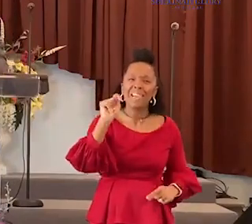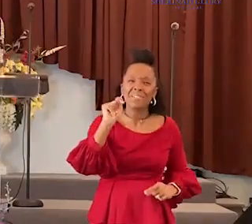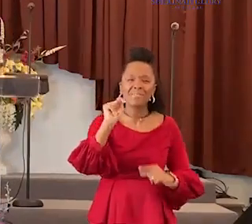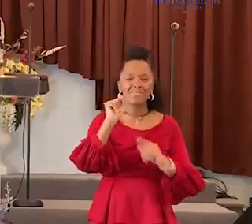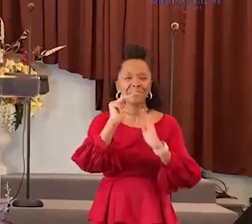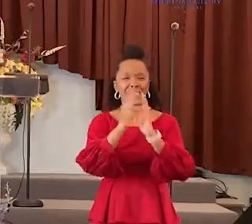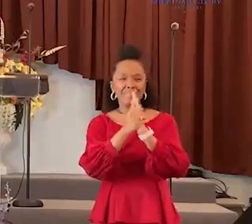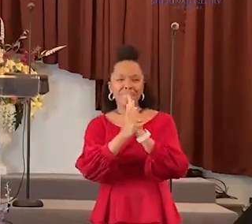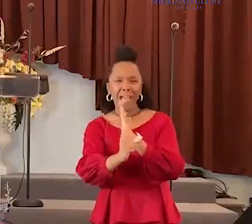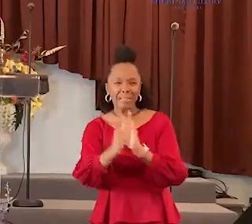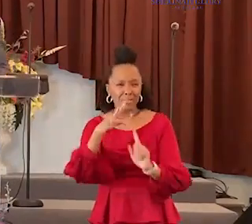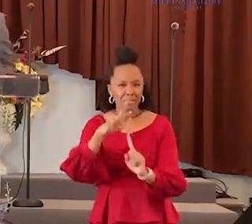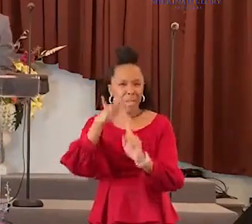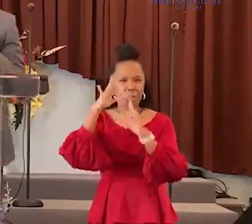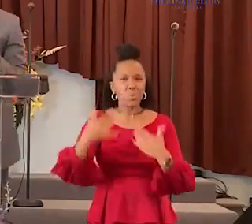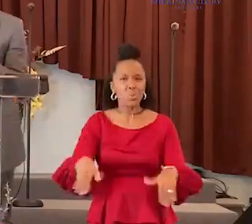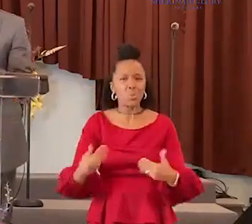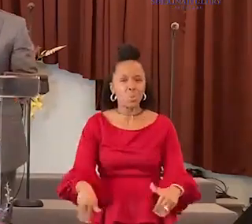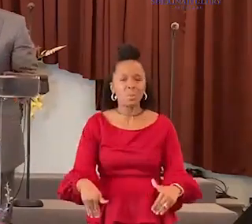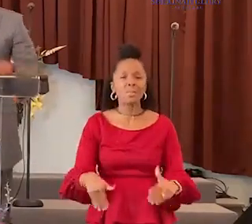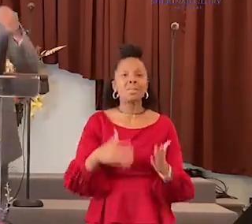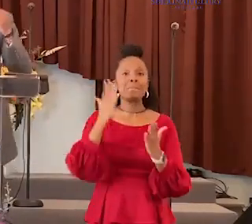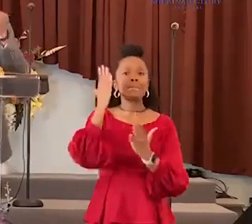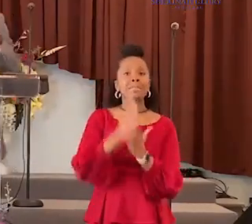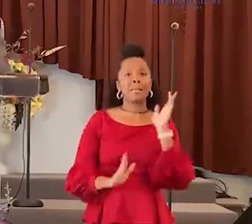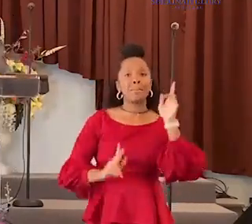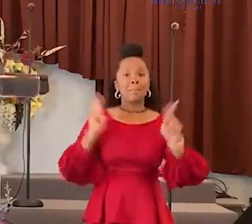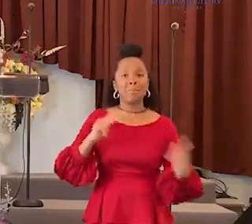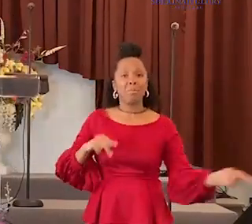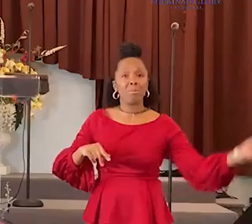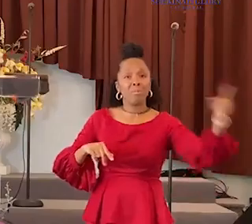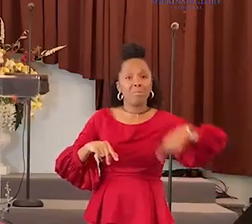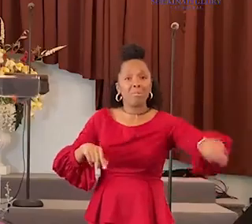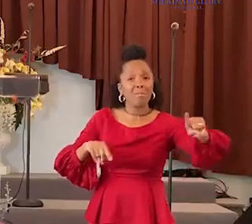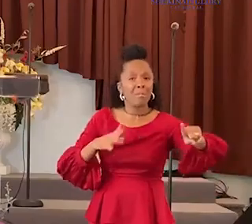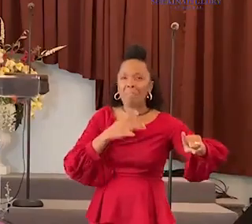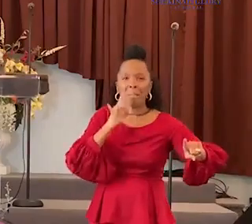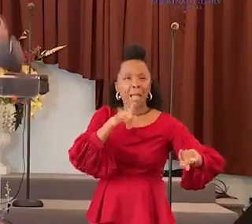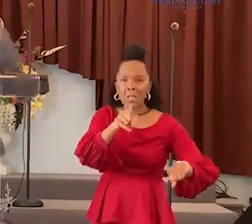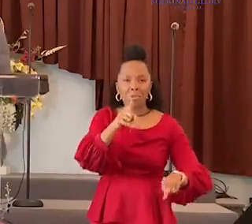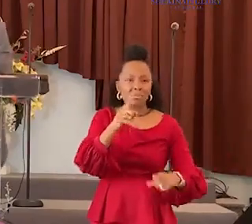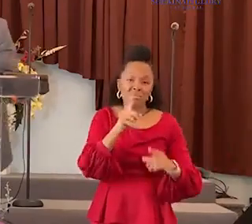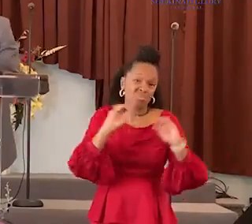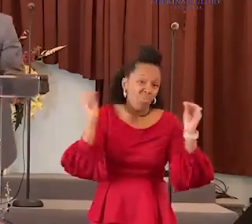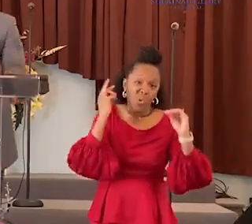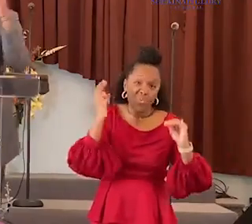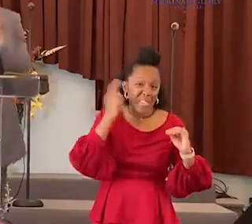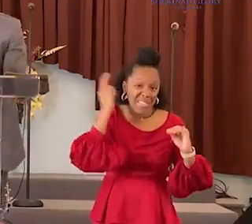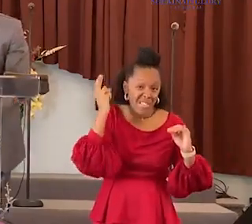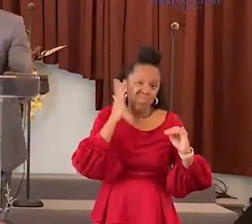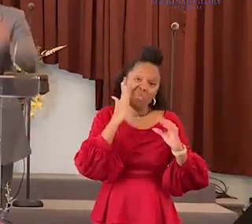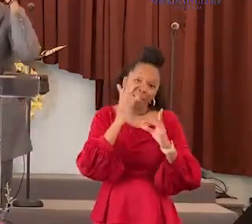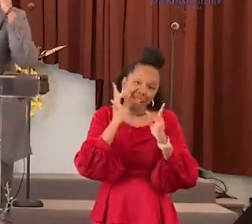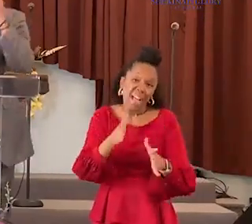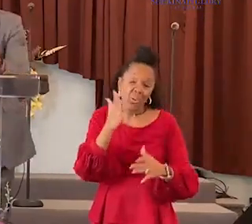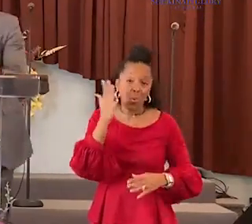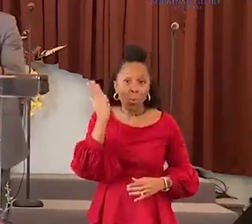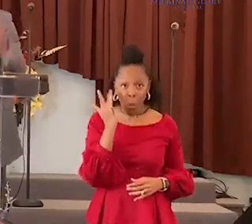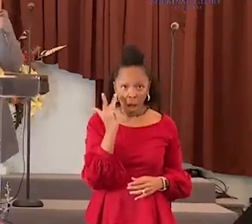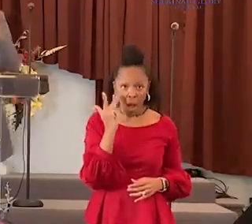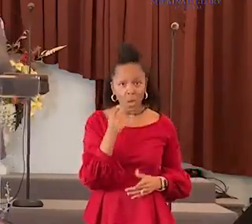And some people just will not like you and will hate you for no reason at all, simply because you have gifts